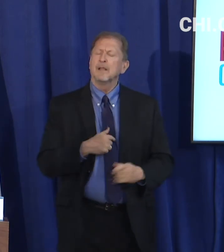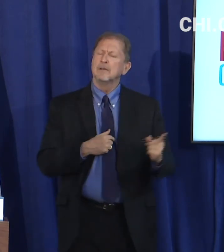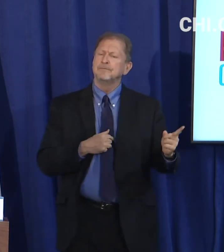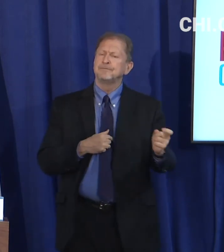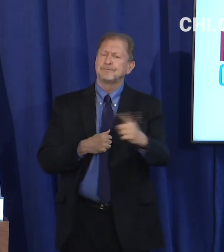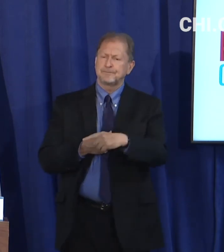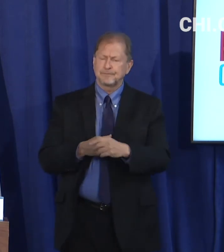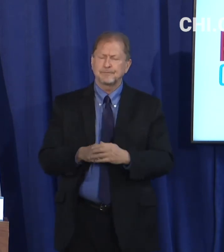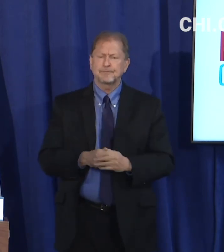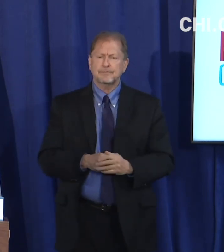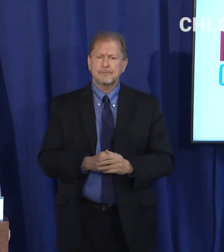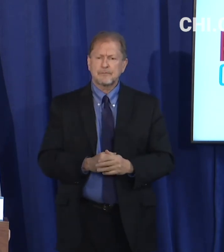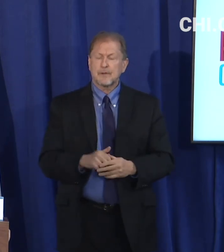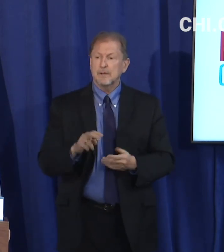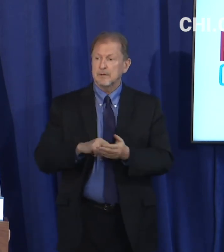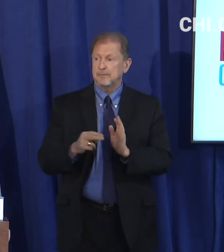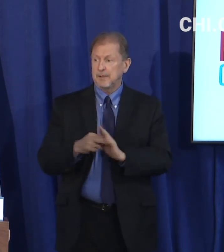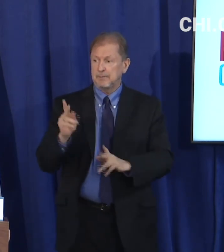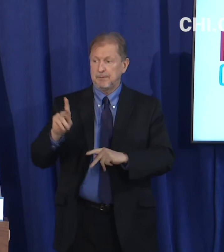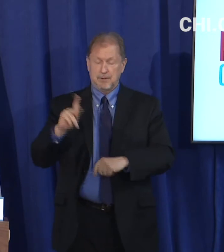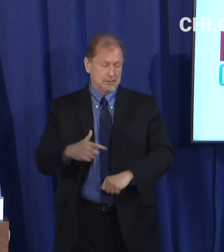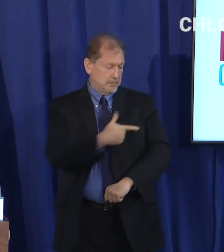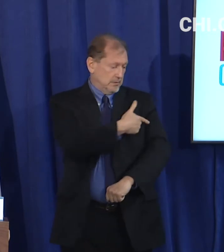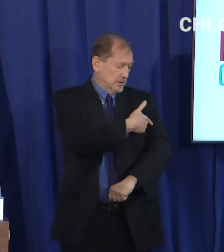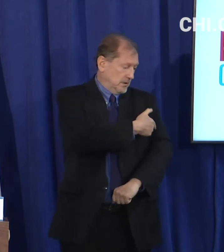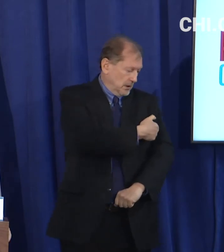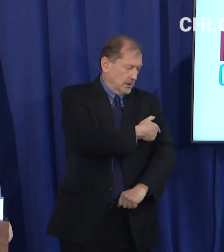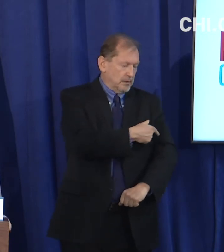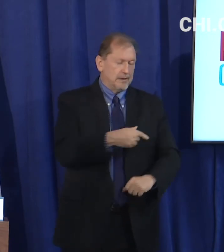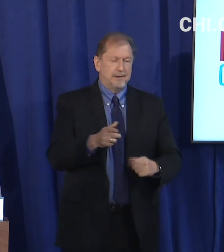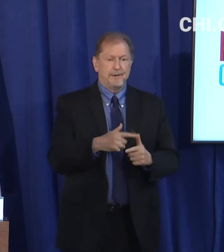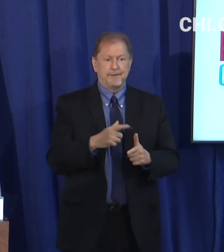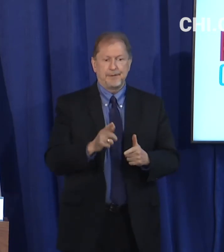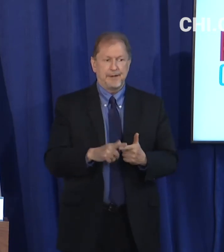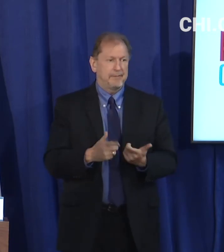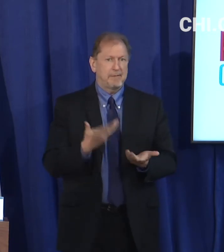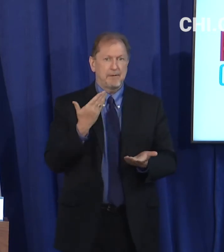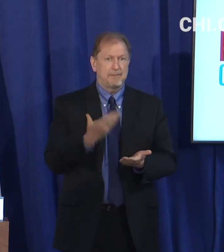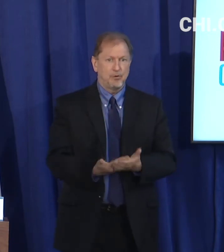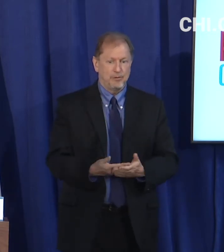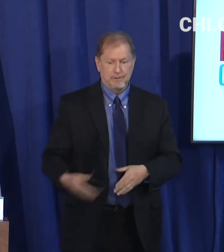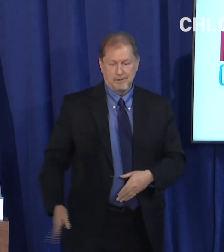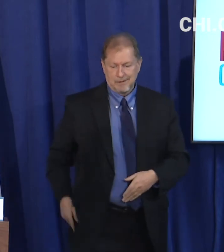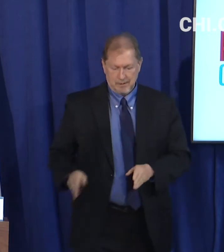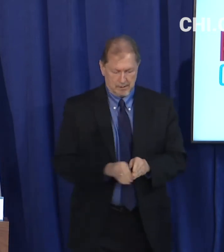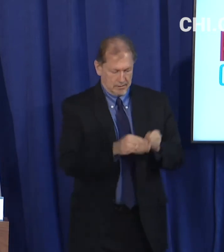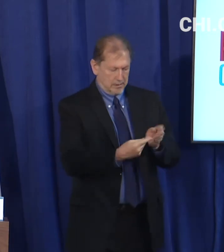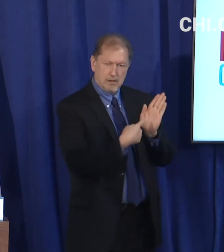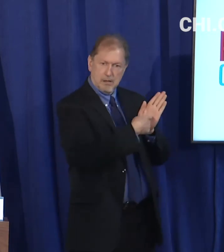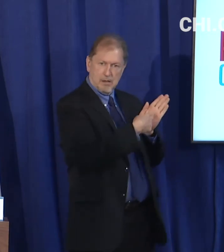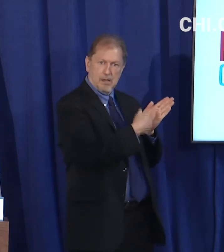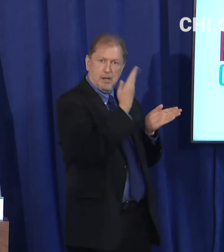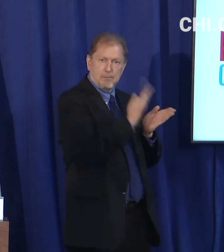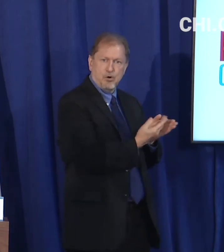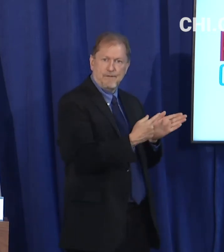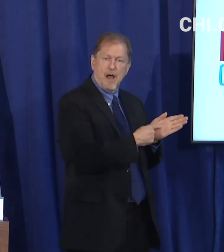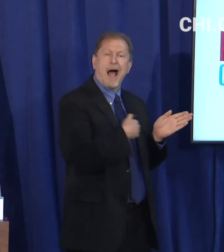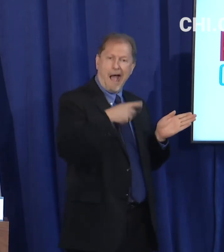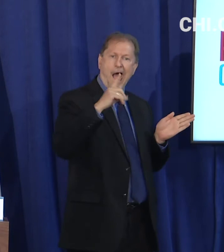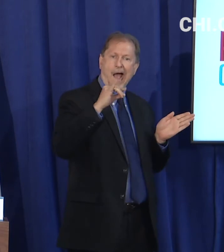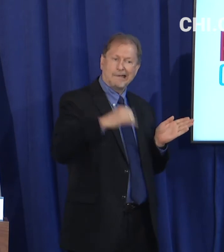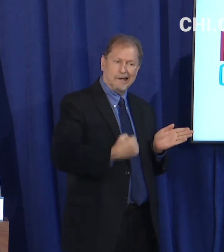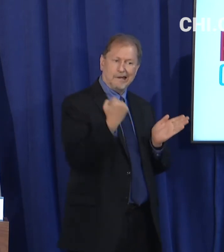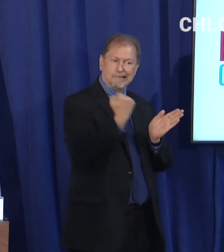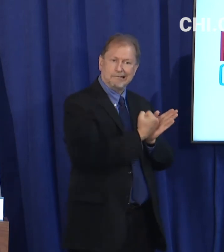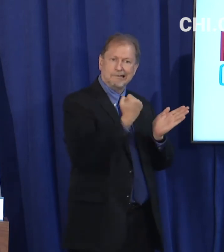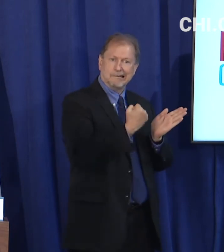you're vaccinated, that you would have some kind of, I don't know, whether it's on your phone or you walk around with a certificate that